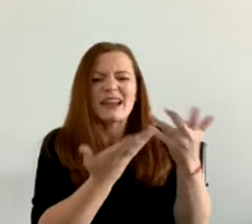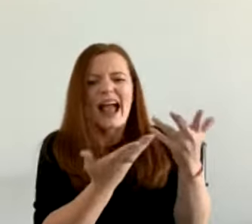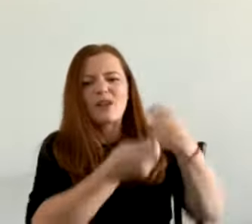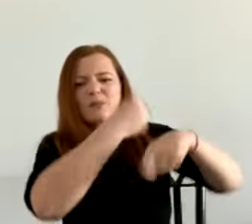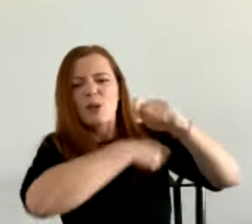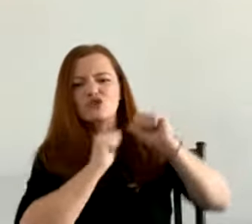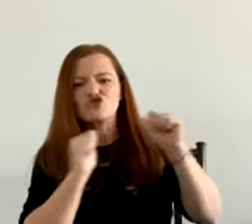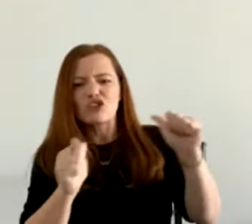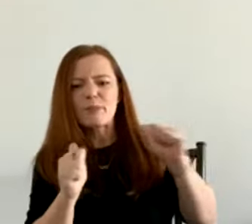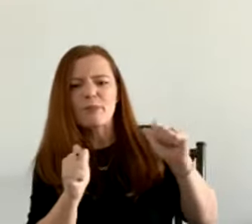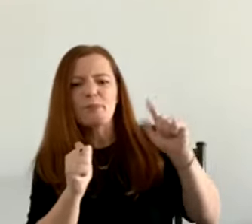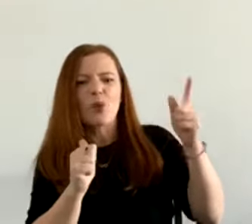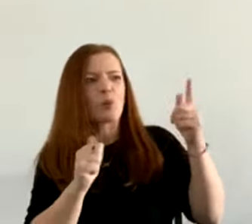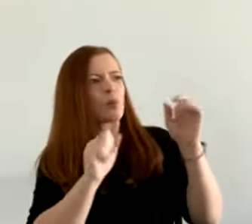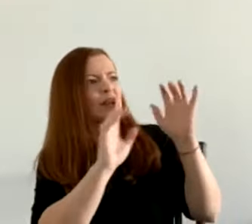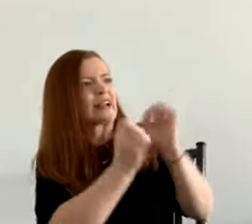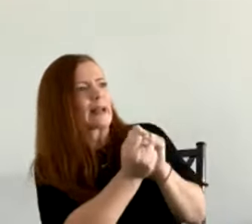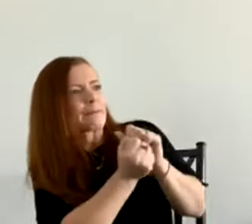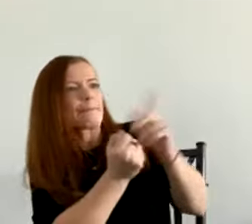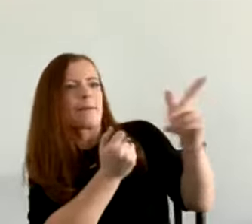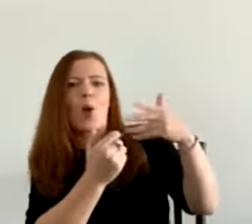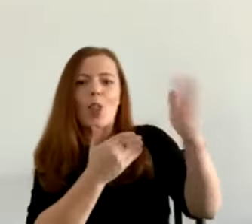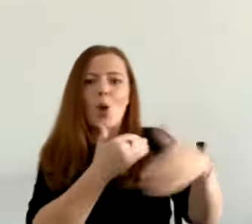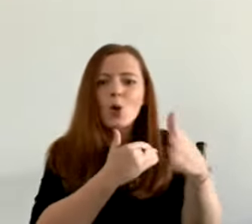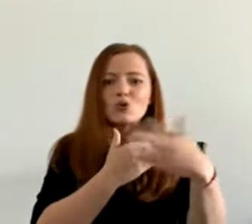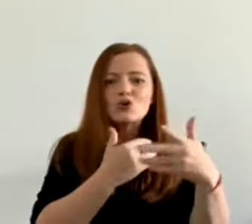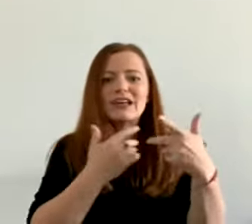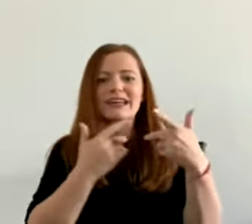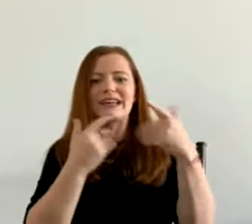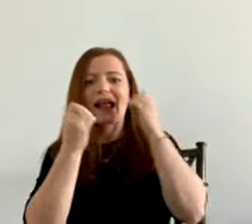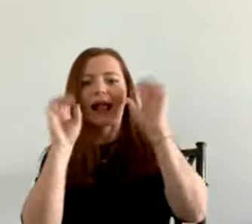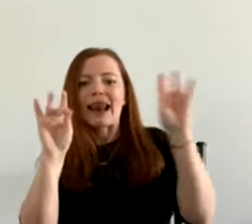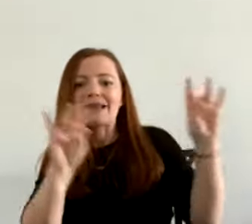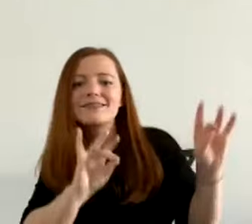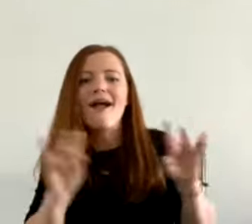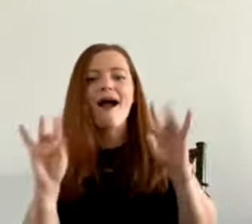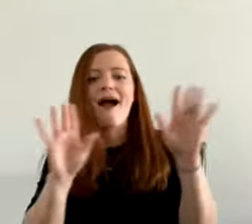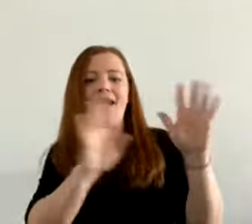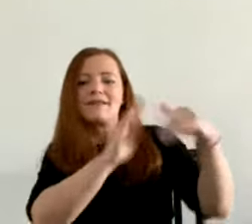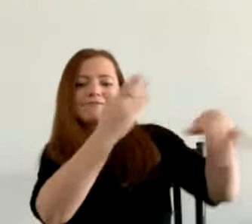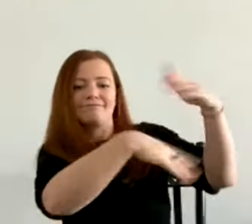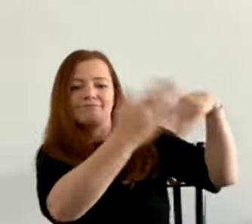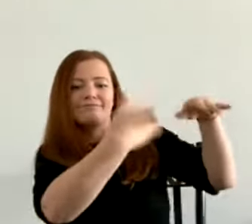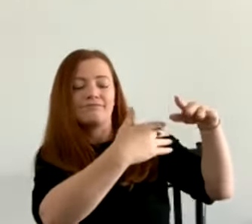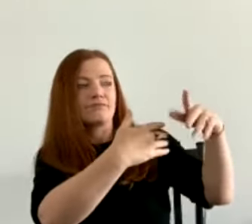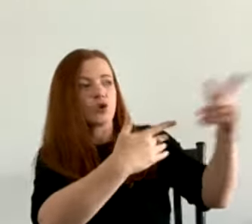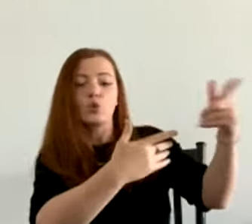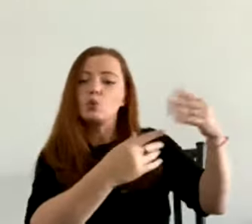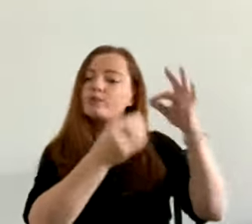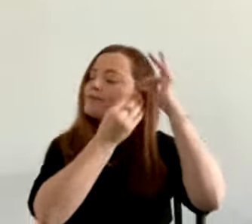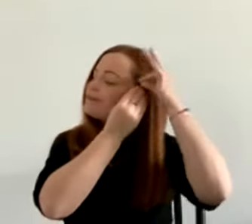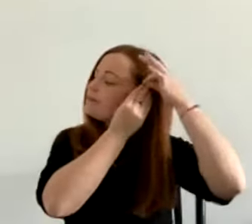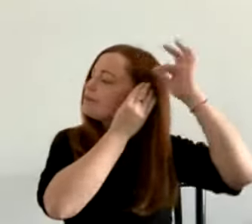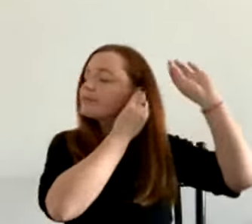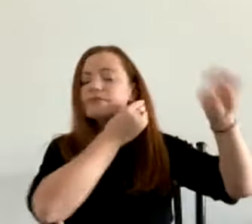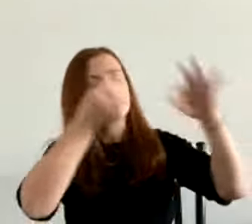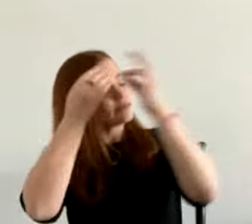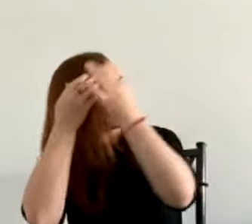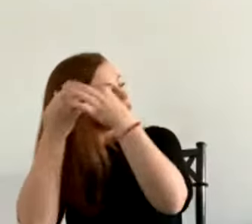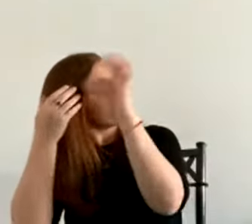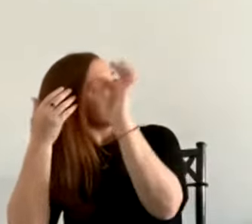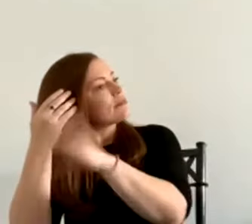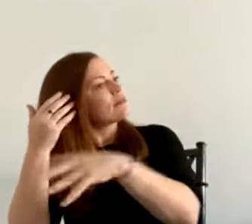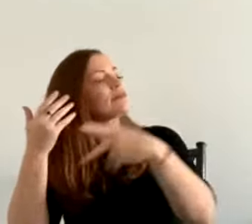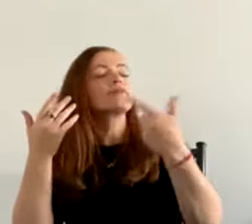and our glitter and our lycra. You take out hair grips, which you won't find again, remove dance class glitter and